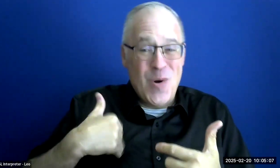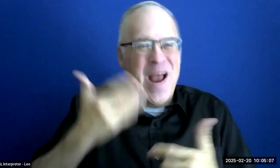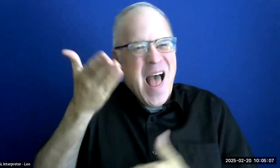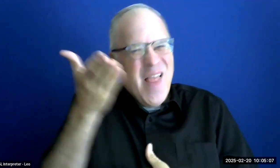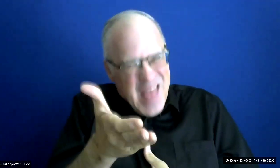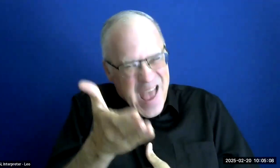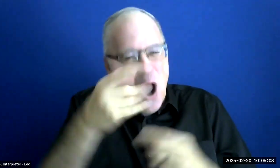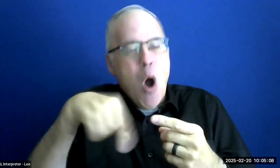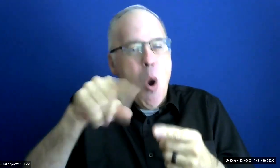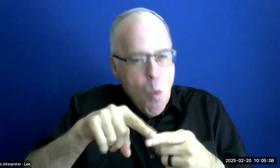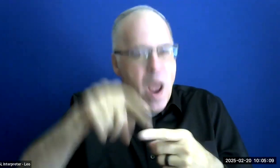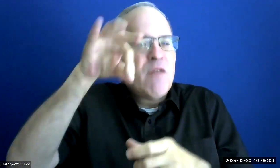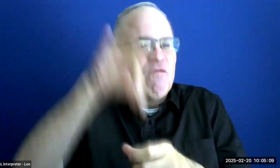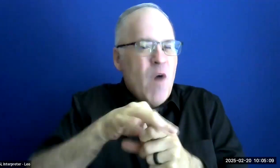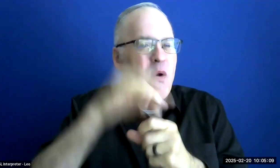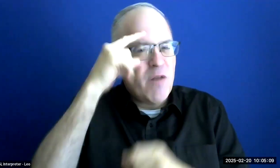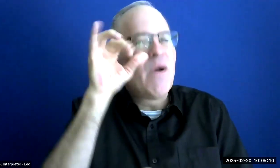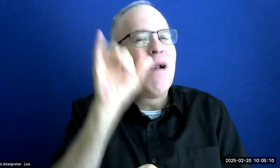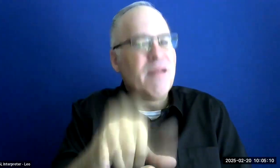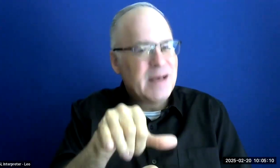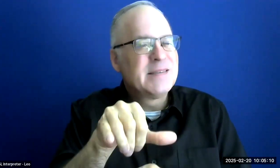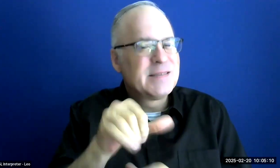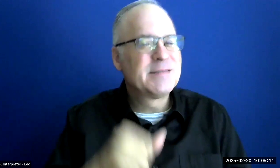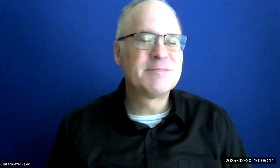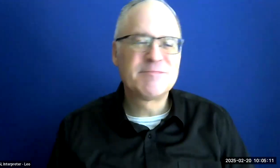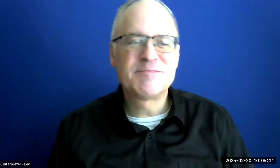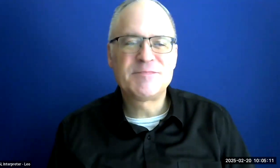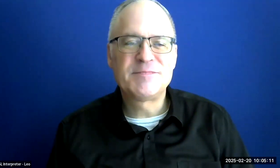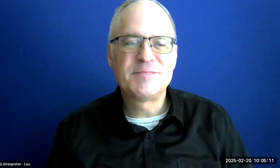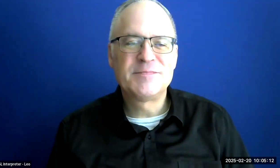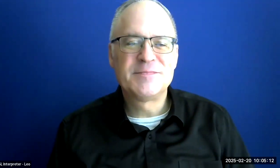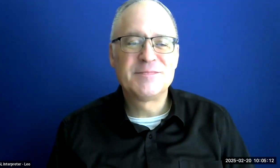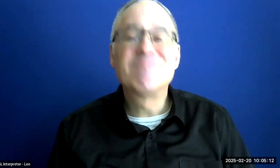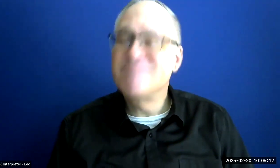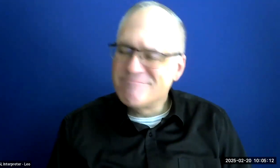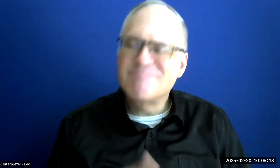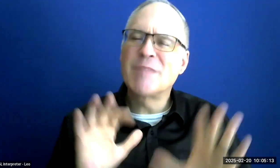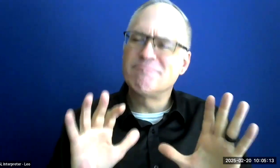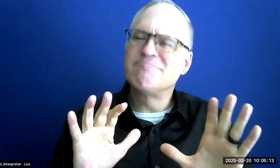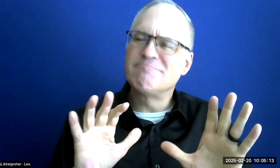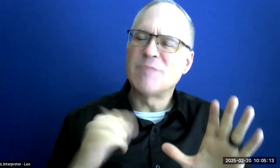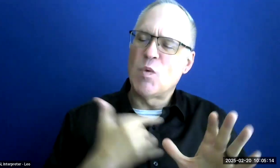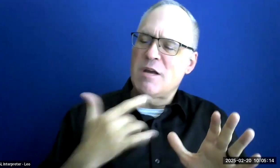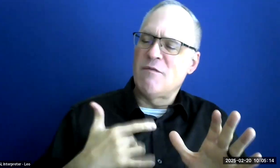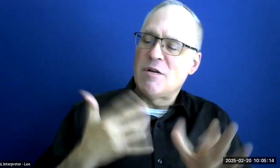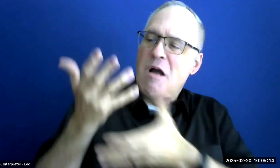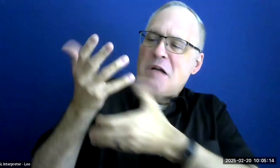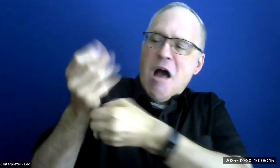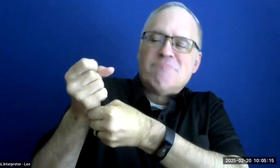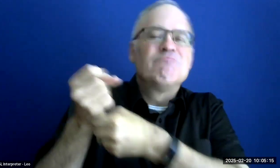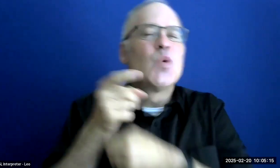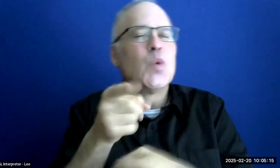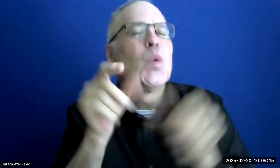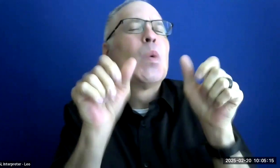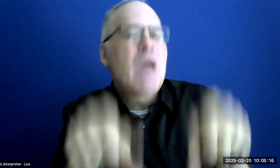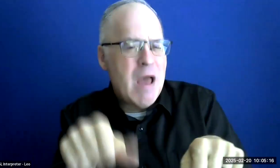conference takes this vote. We are confident that you'll be able to do this